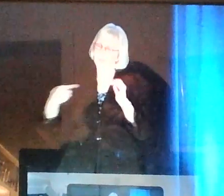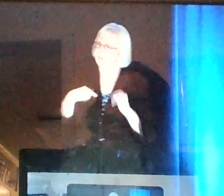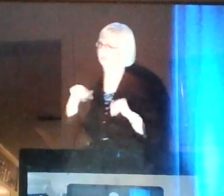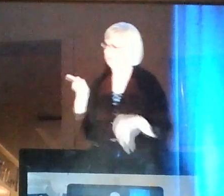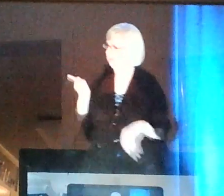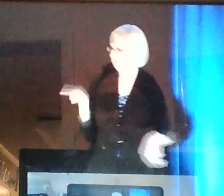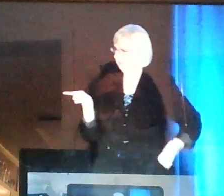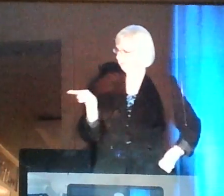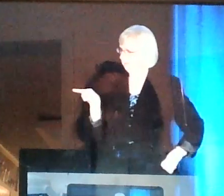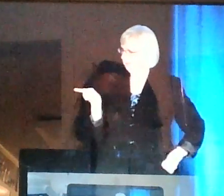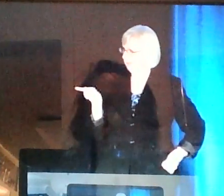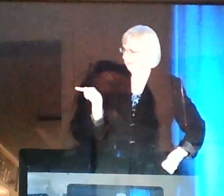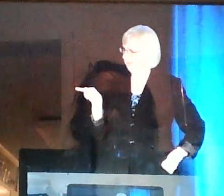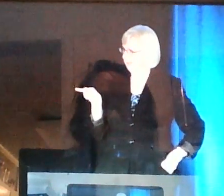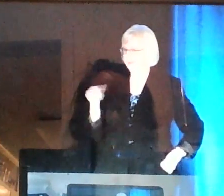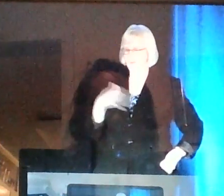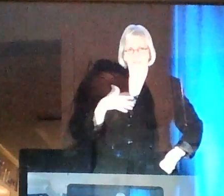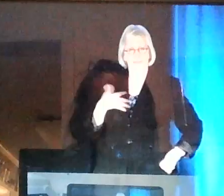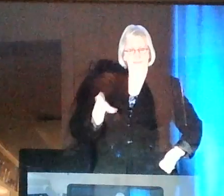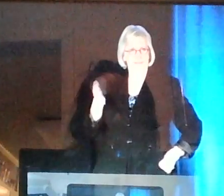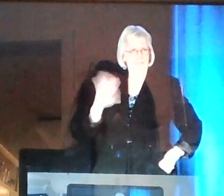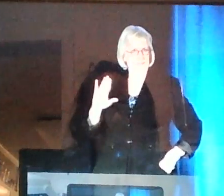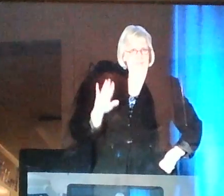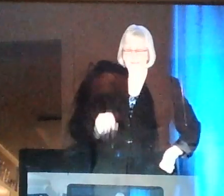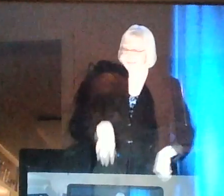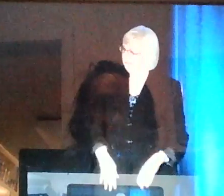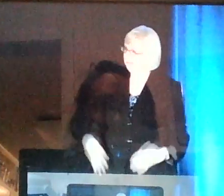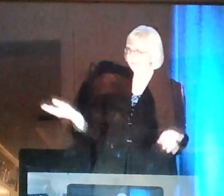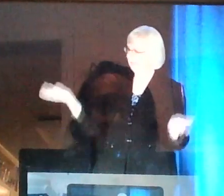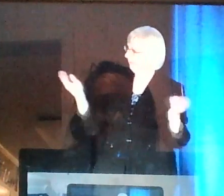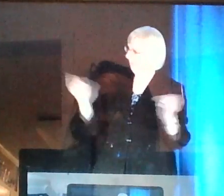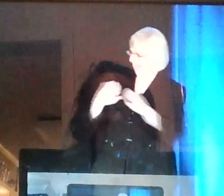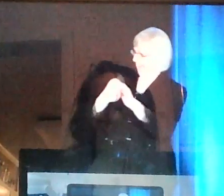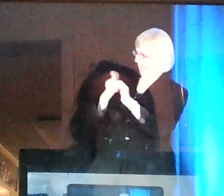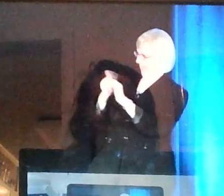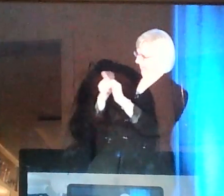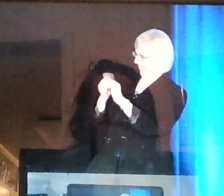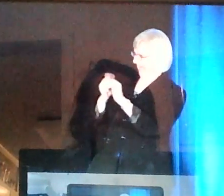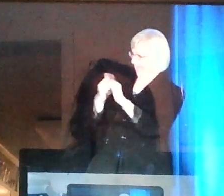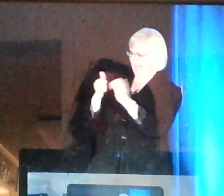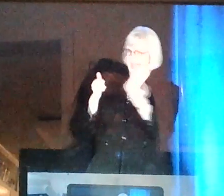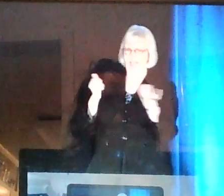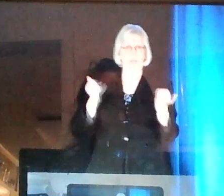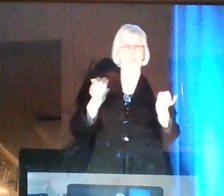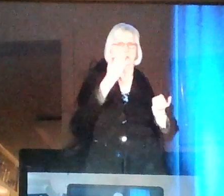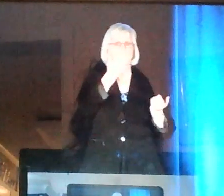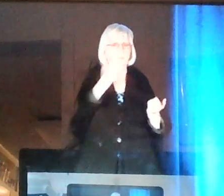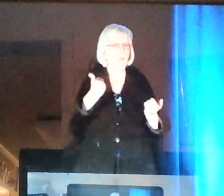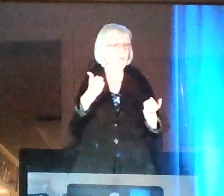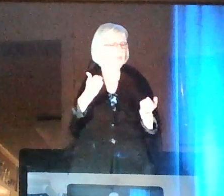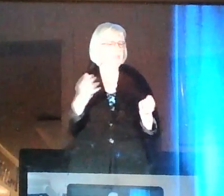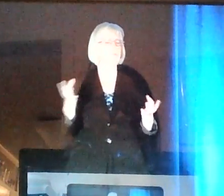third, fourth in order. And I look at it and I'm just like, I cannot do that. How do you do that?